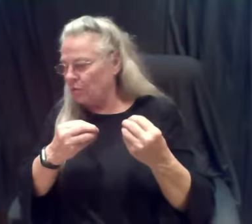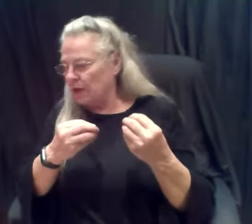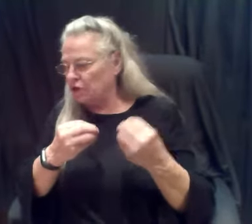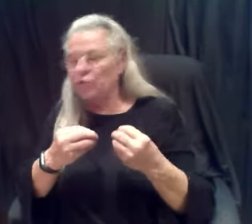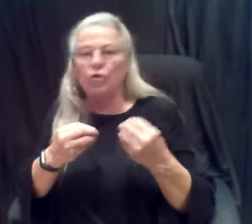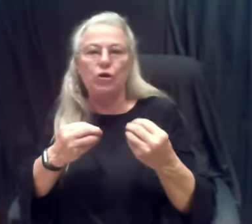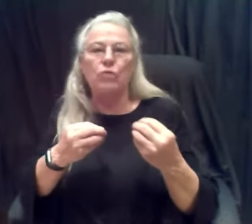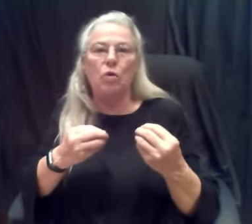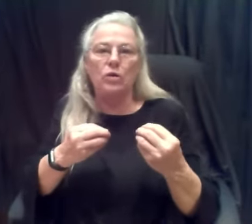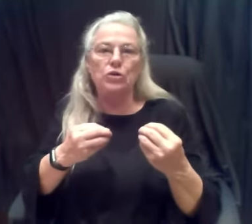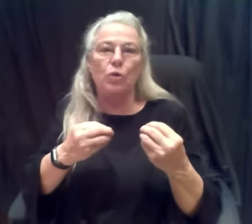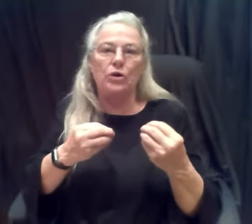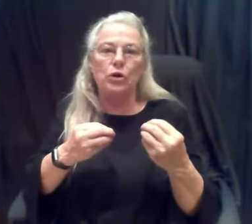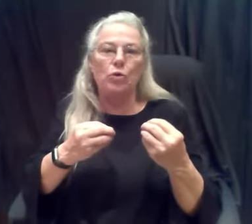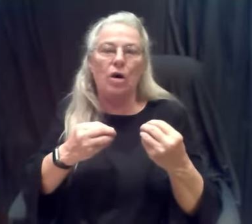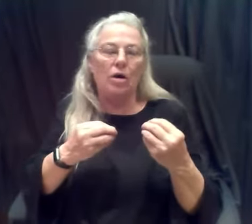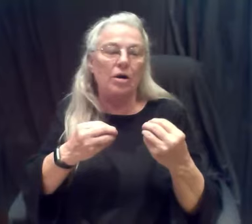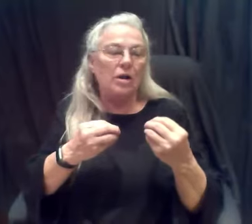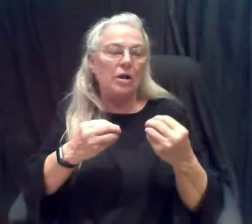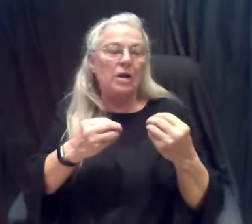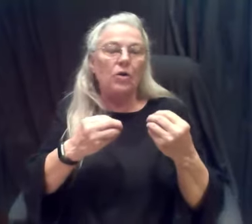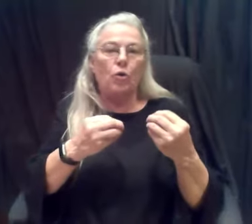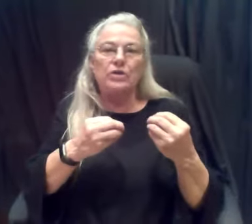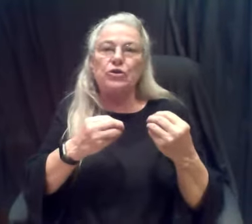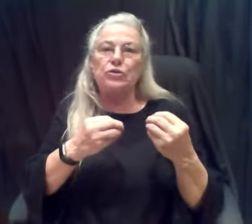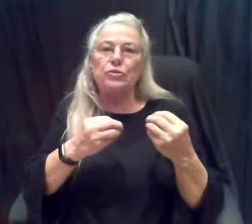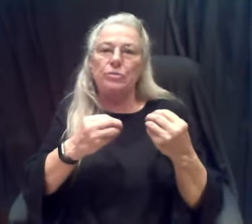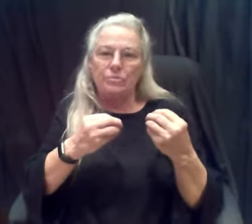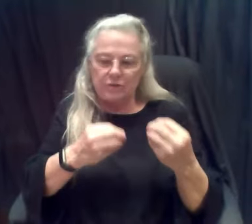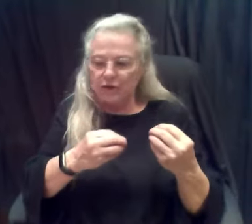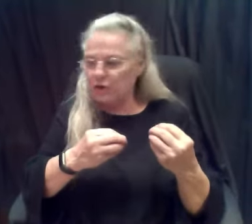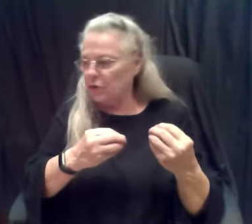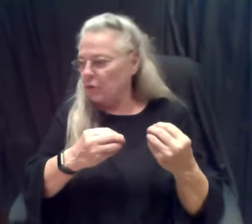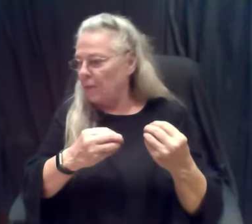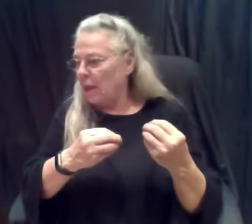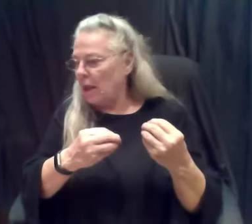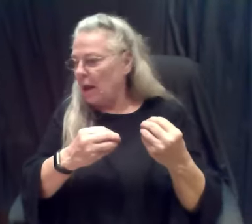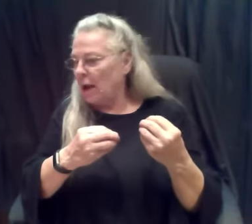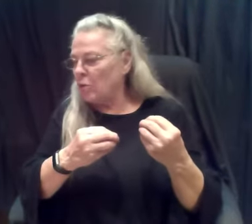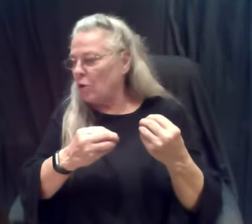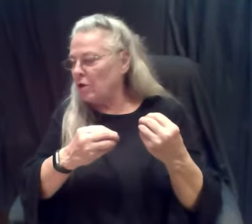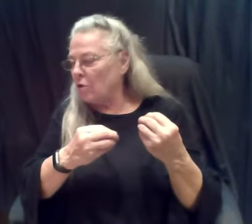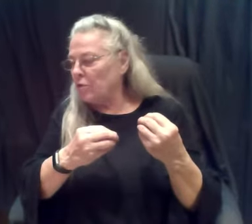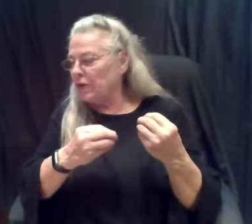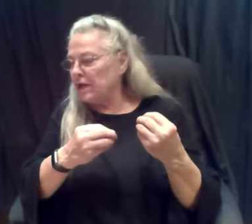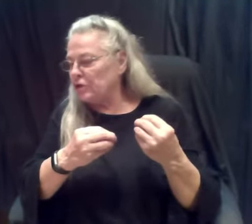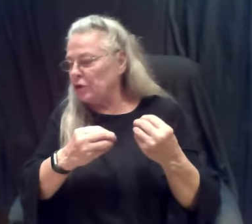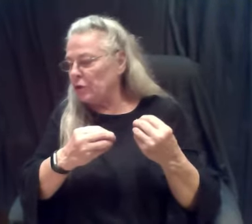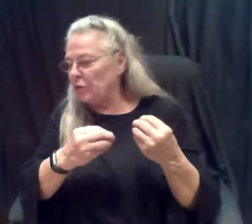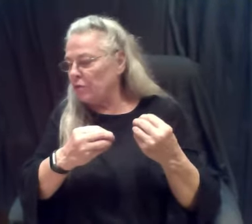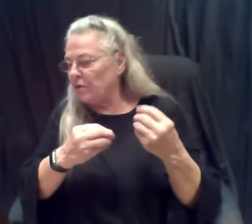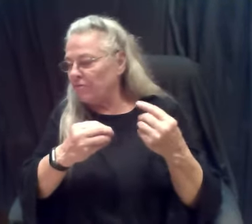sure you know which one you are going to do. I'm going to only do the